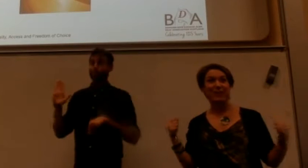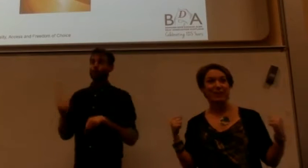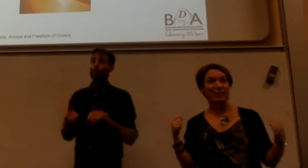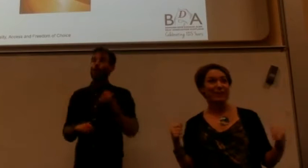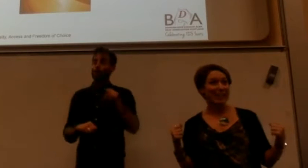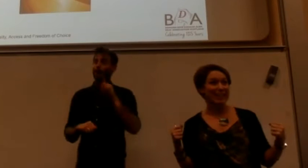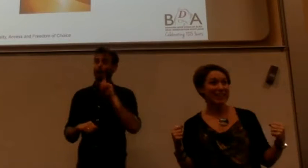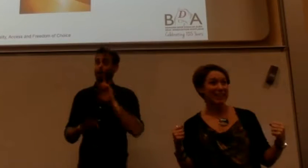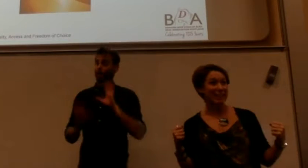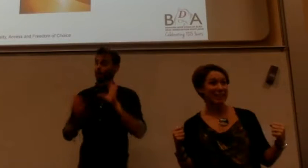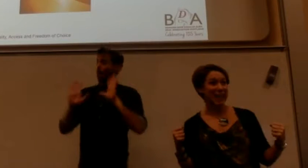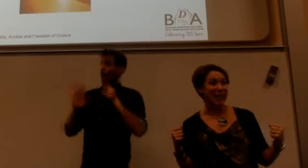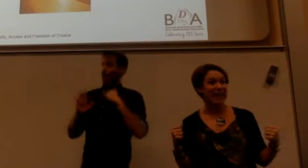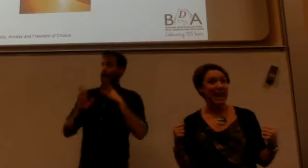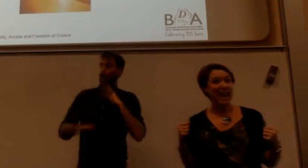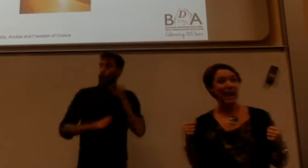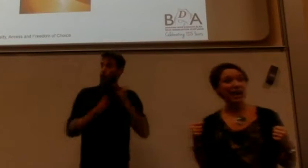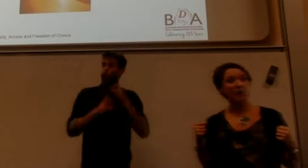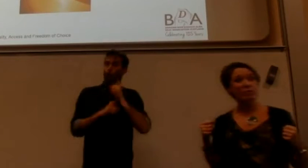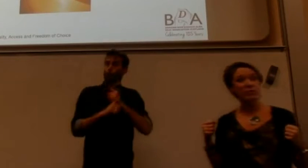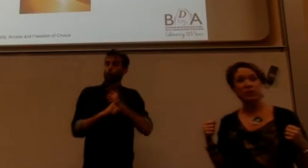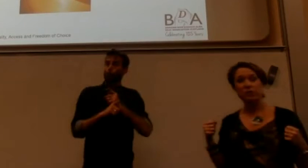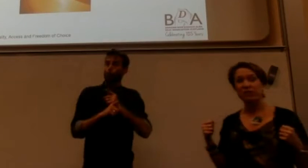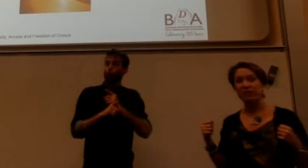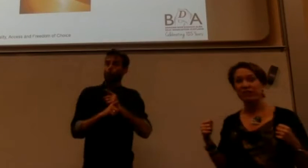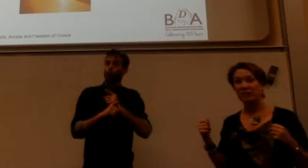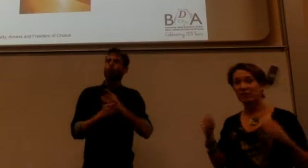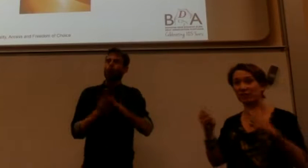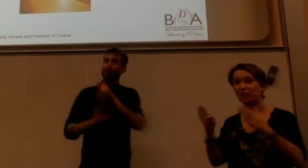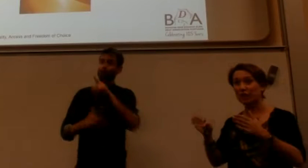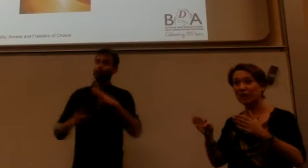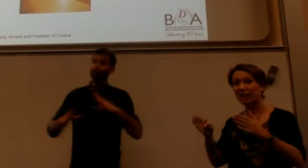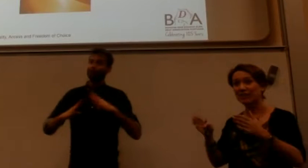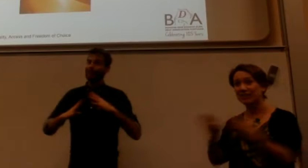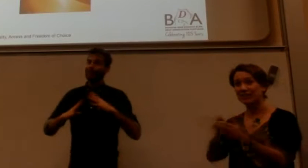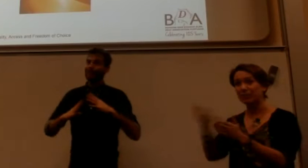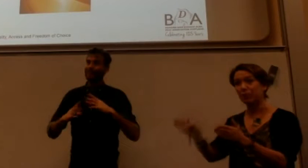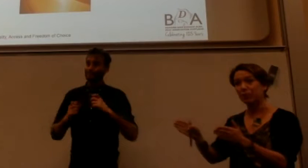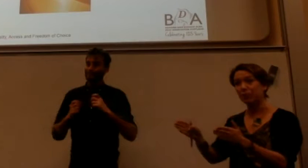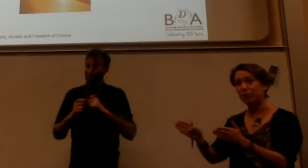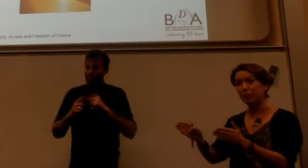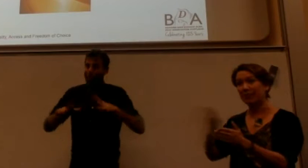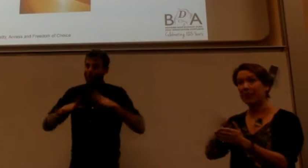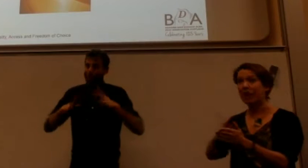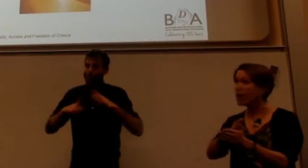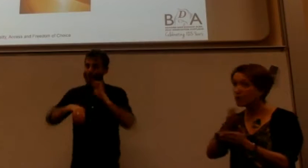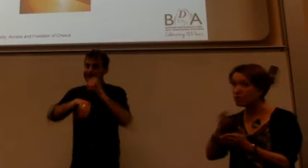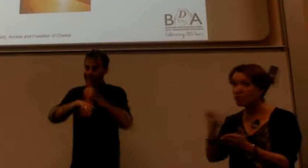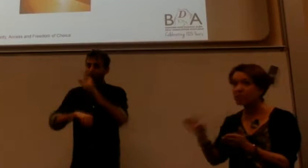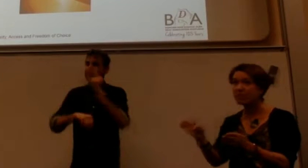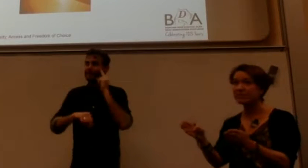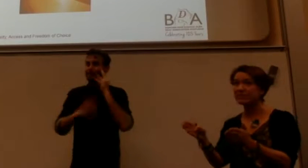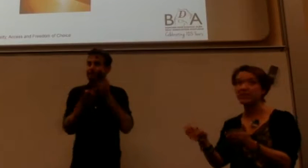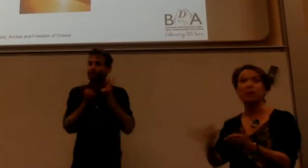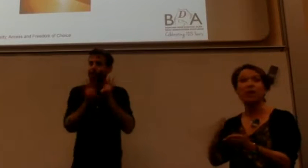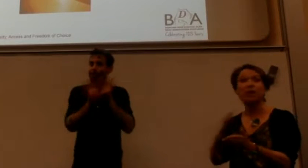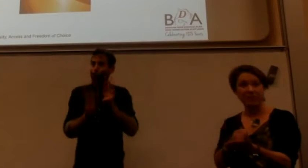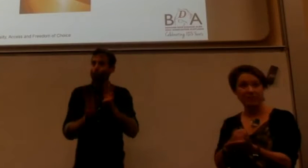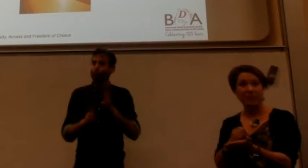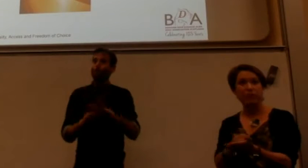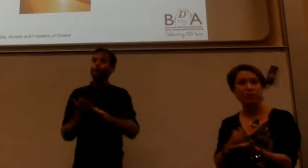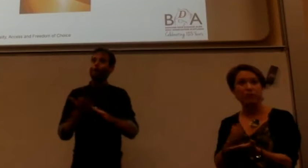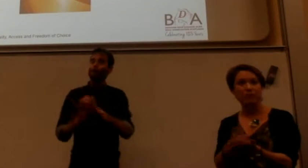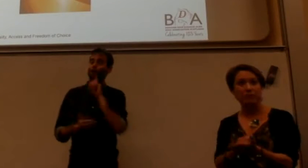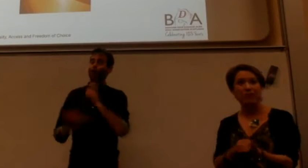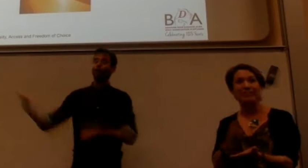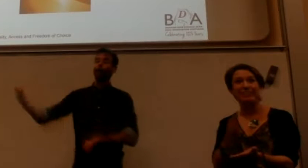it. Get your act together if you can, so that you're in a good place to support them in only 3 years' time. They need